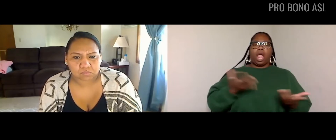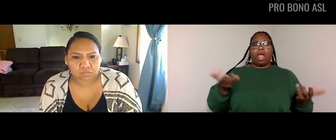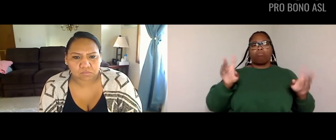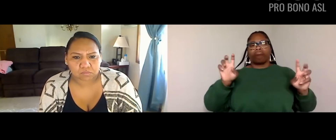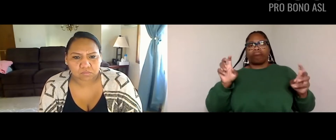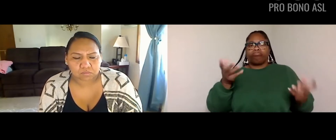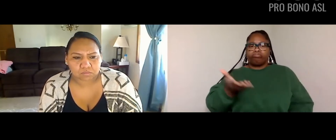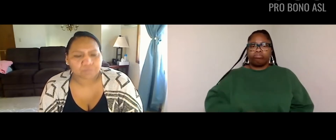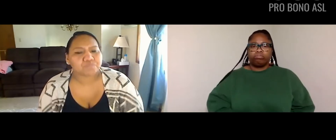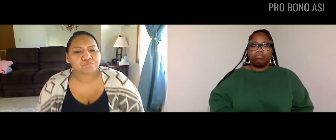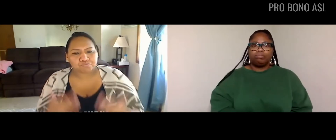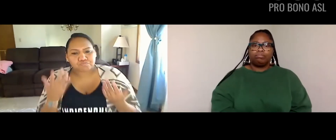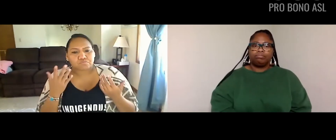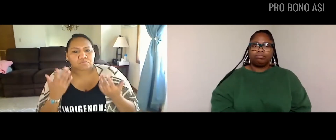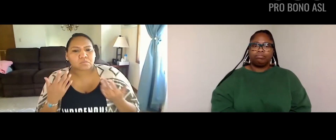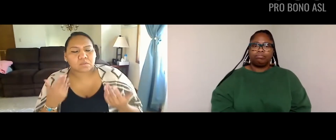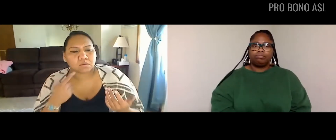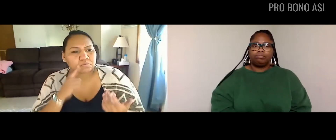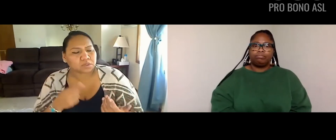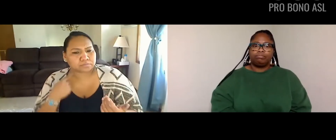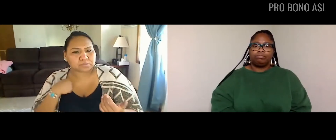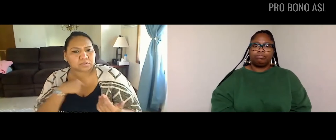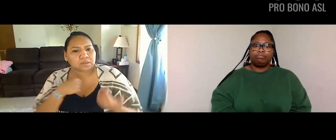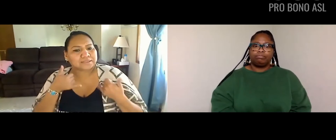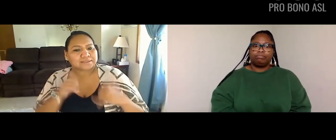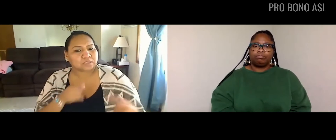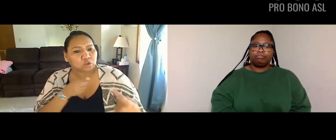What do you feel is special about the Indigenous community?